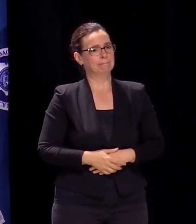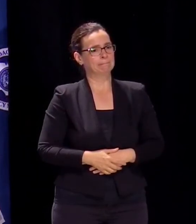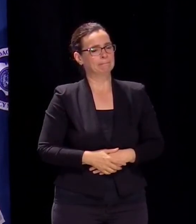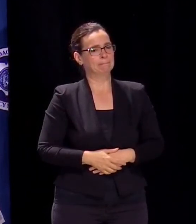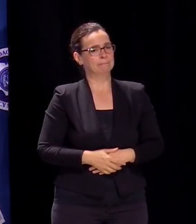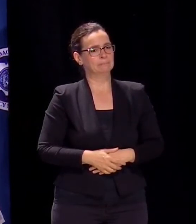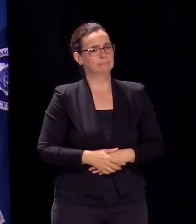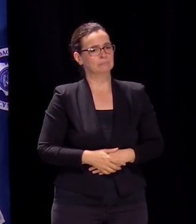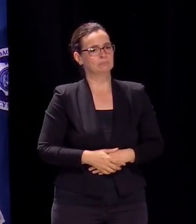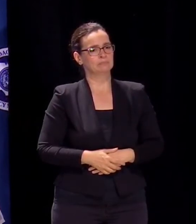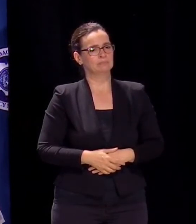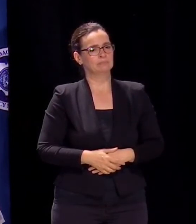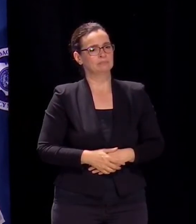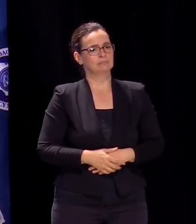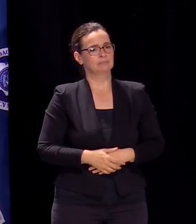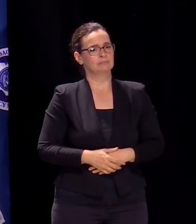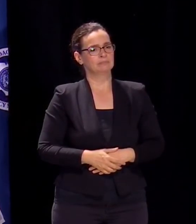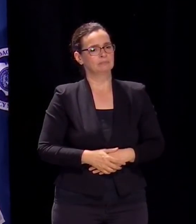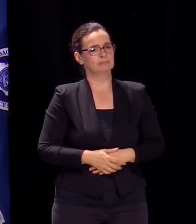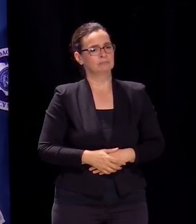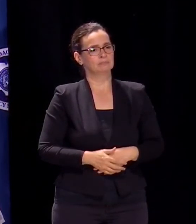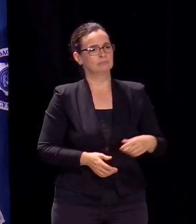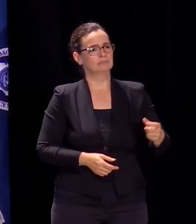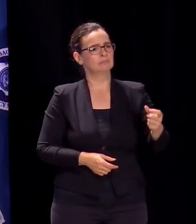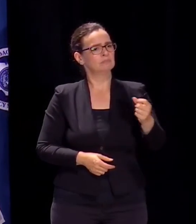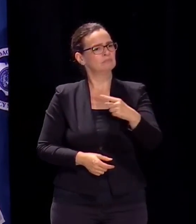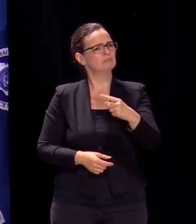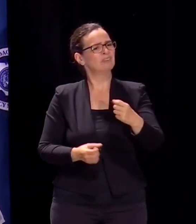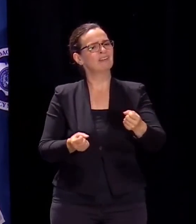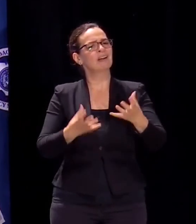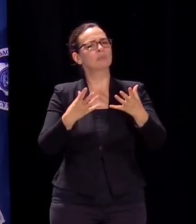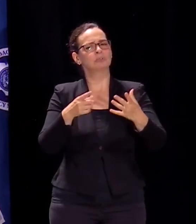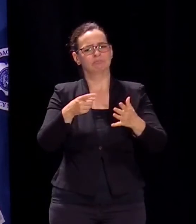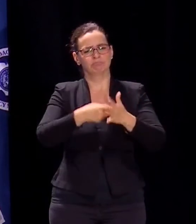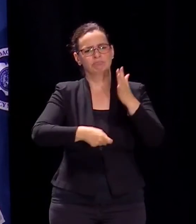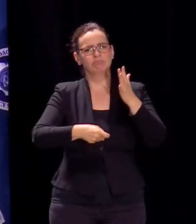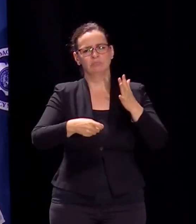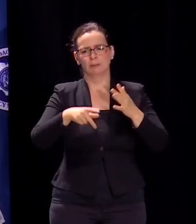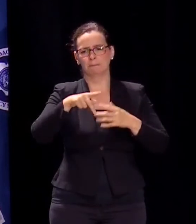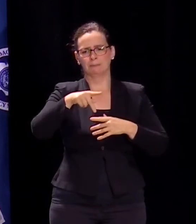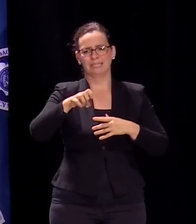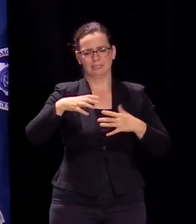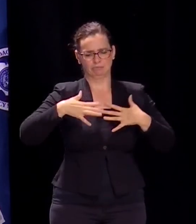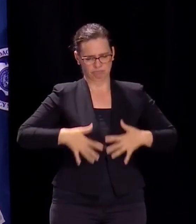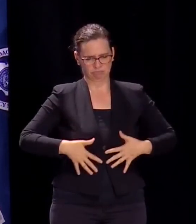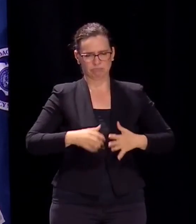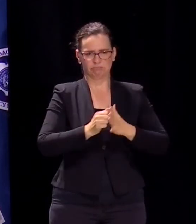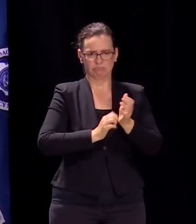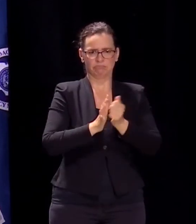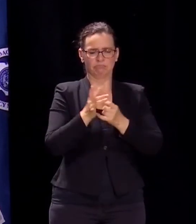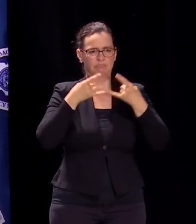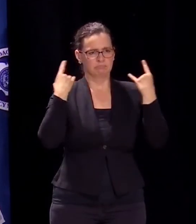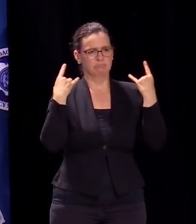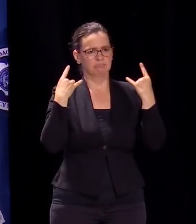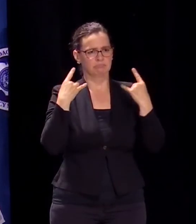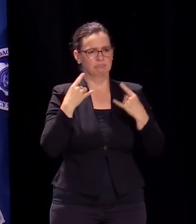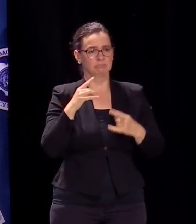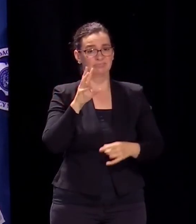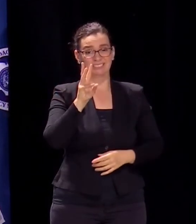so at least $6 million. We have a request in for reimbursement from FEMA. We don't know